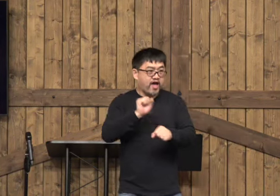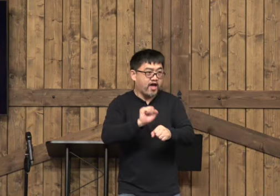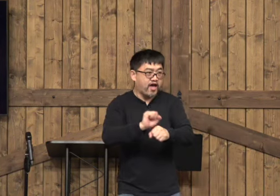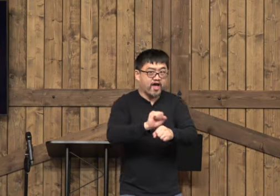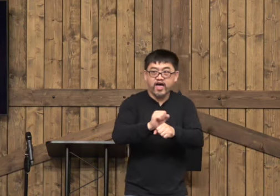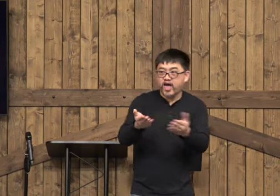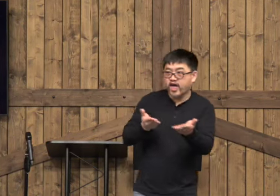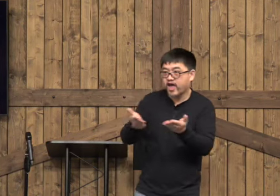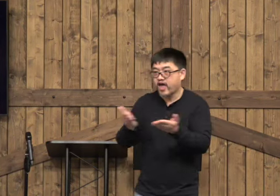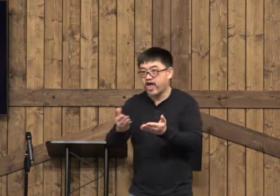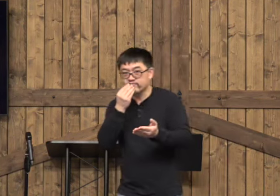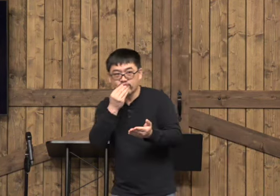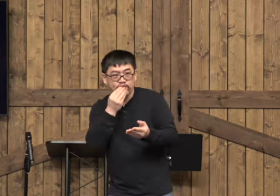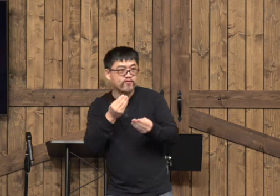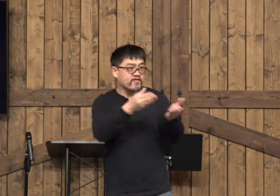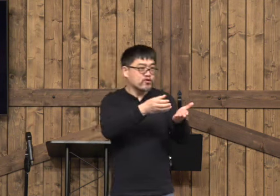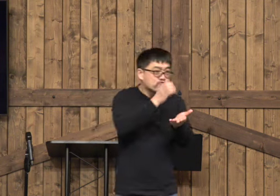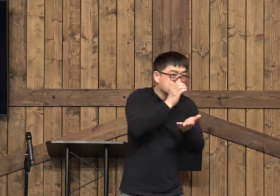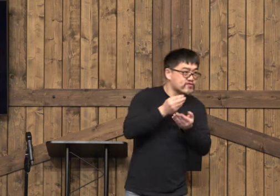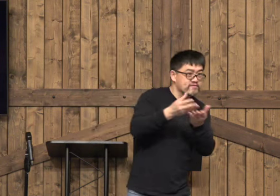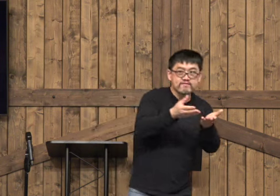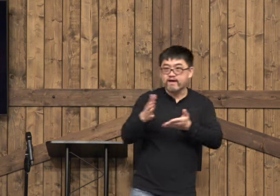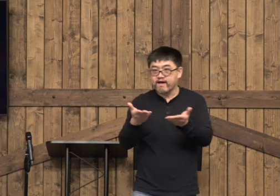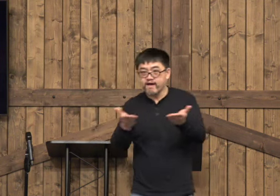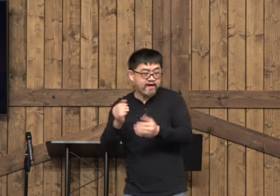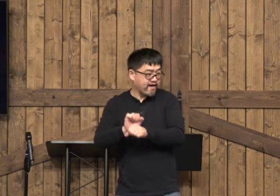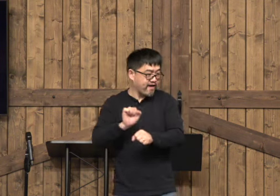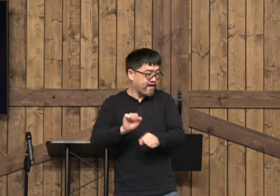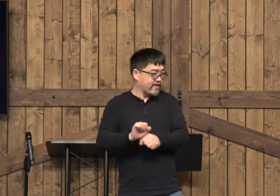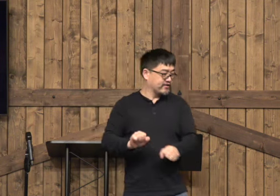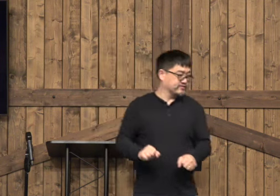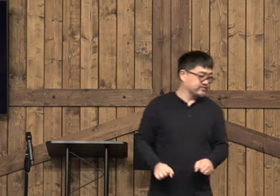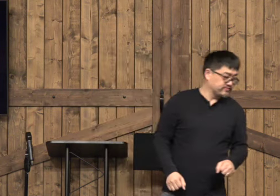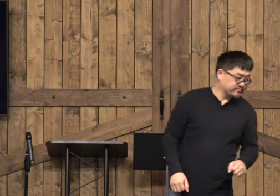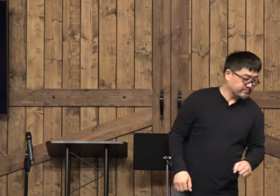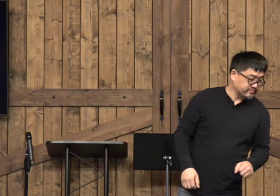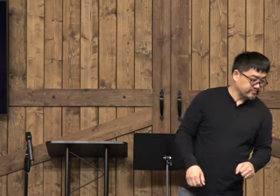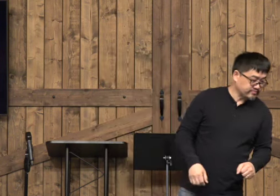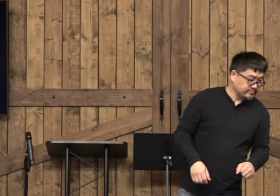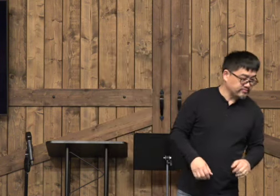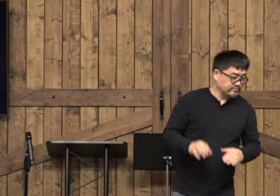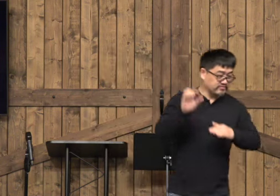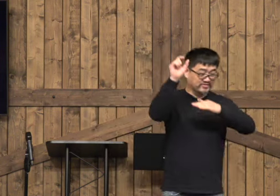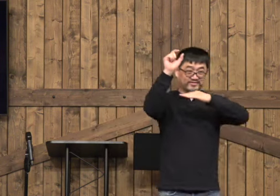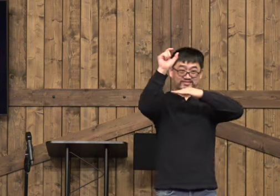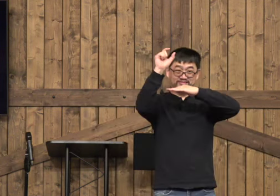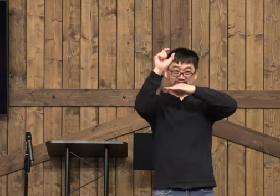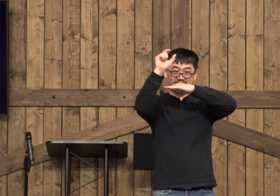And Jesus healed her. And she immediately got up and began serving them. And taking care of the people who at home.